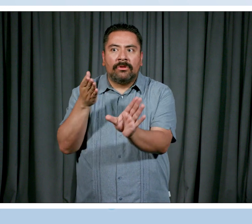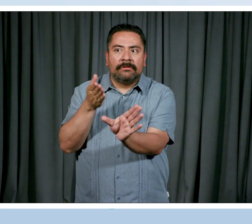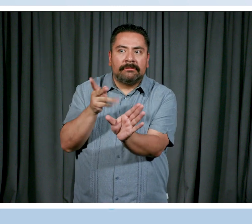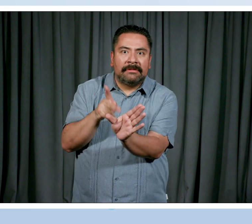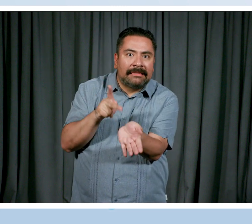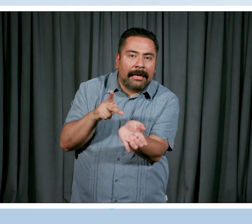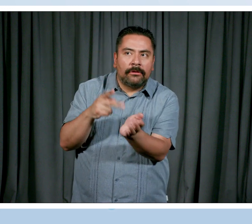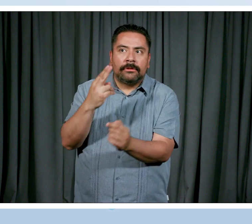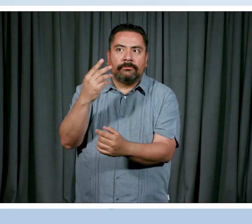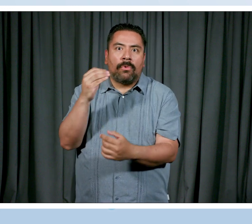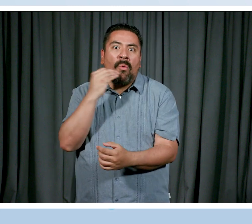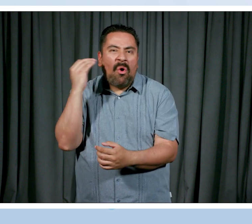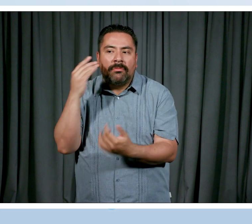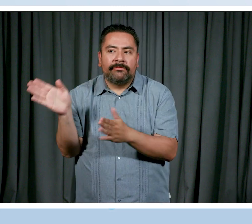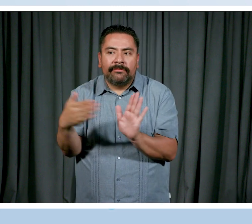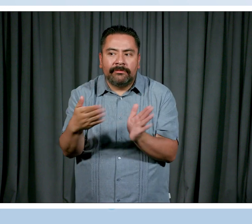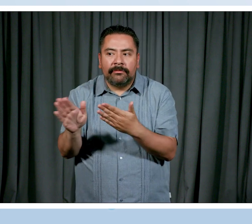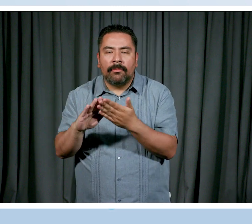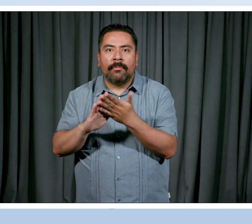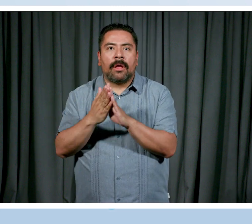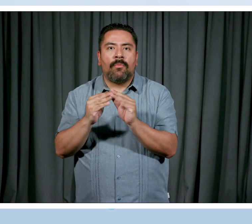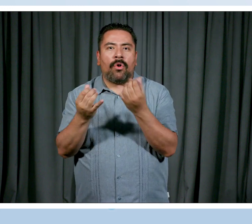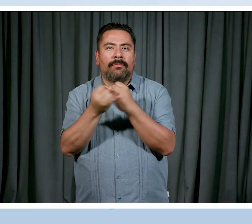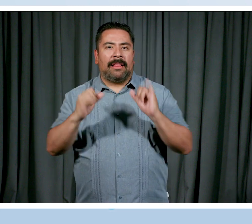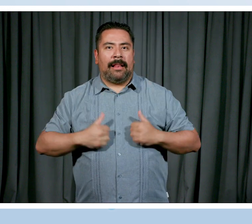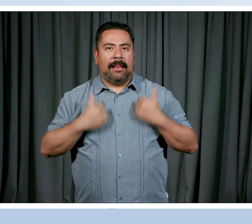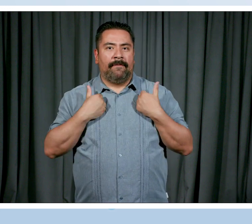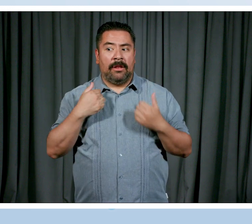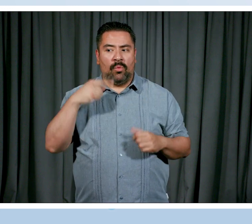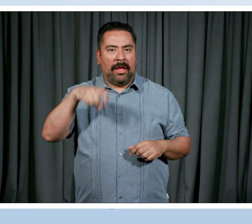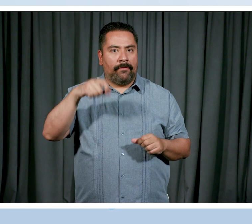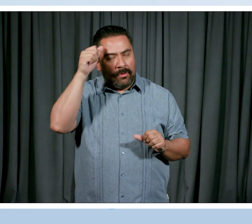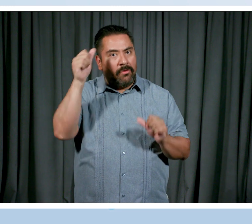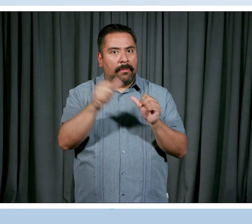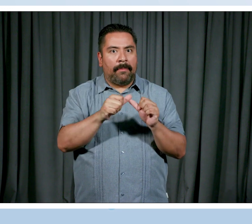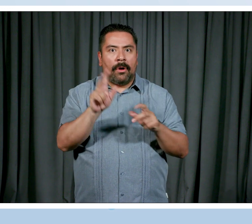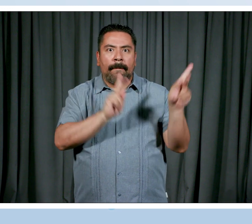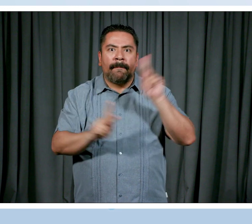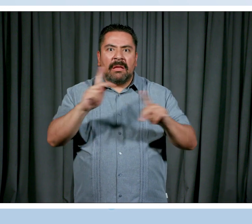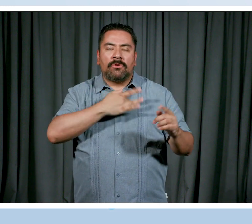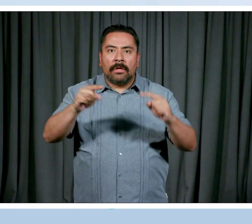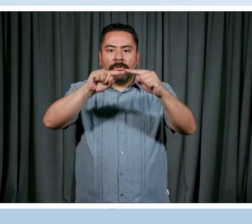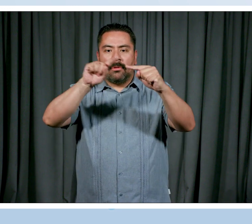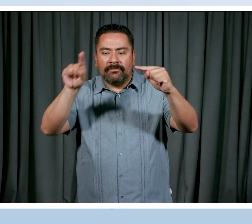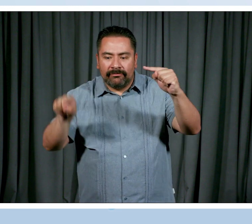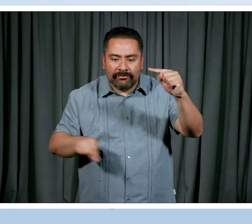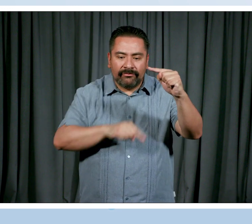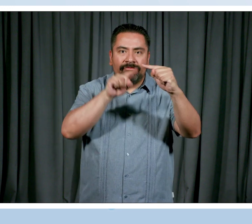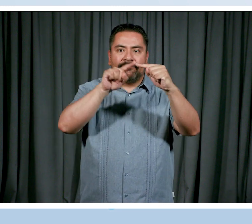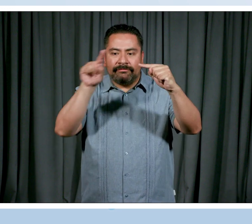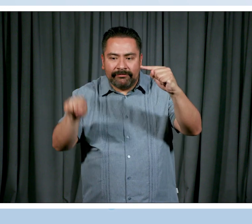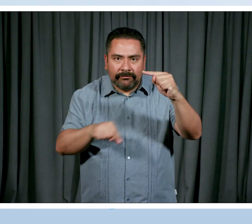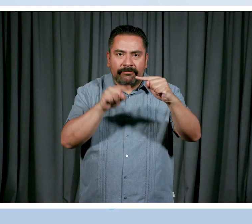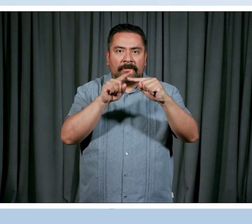like institutionalized to have more independent living. We have to remember that people kind of go through cycles sometimes, and so we are